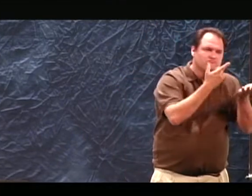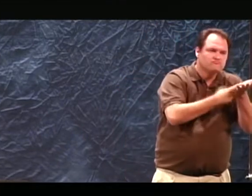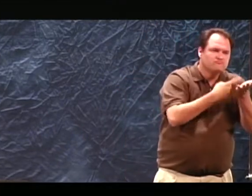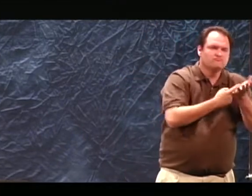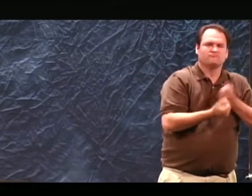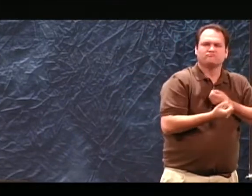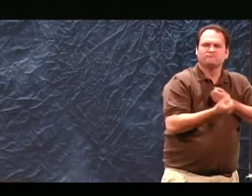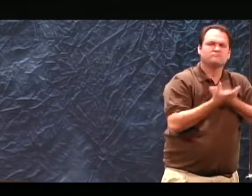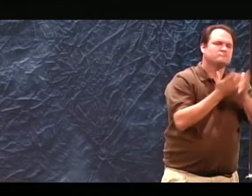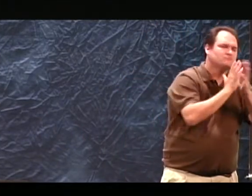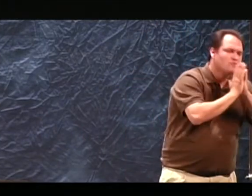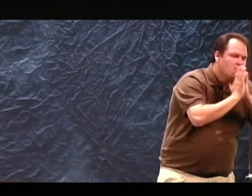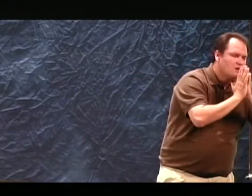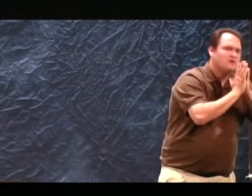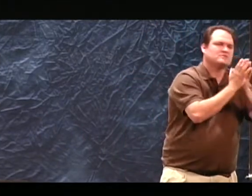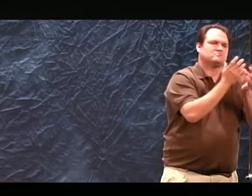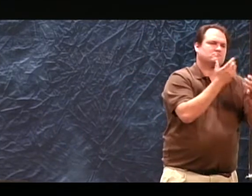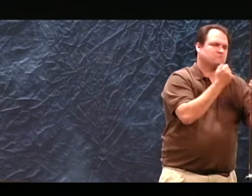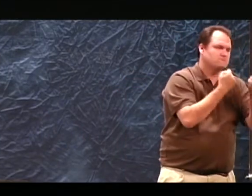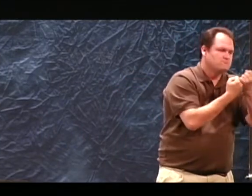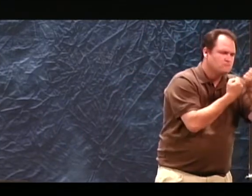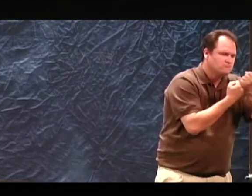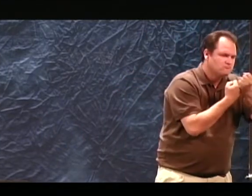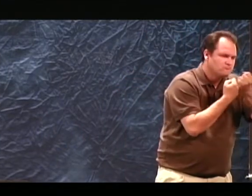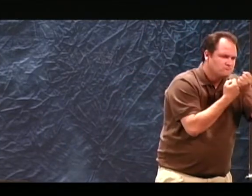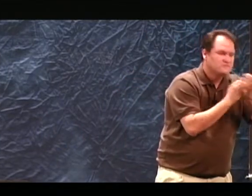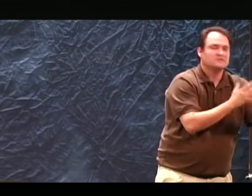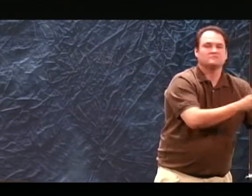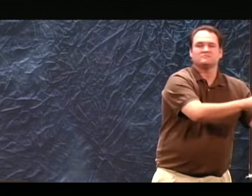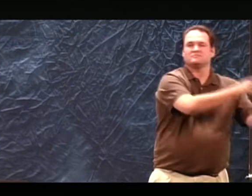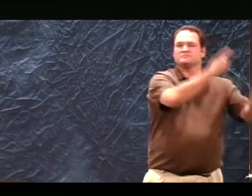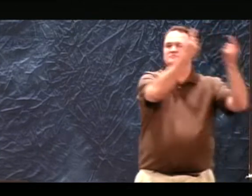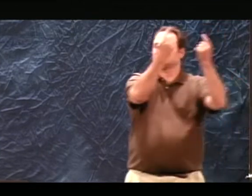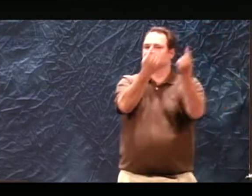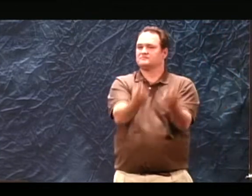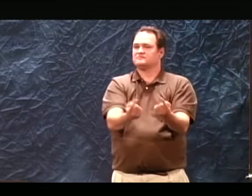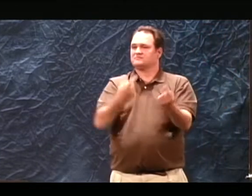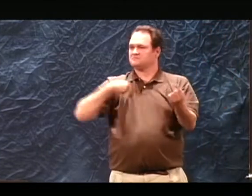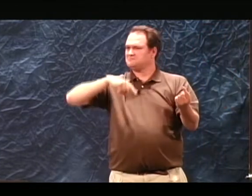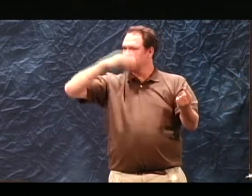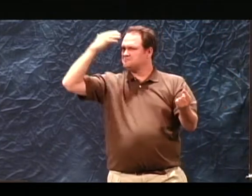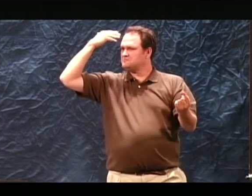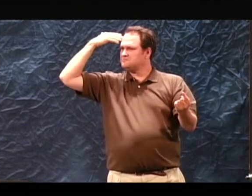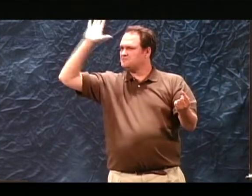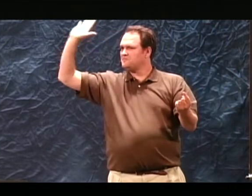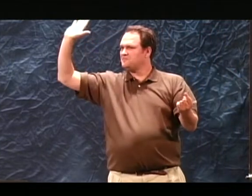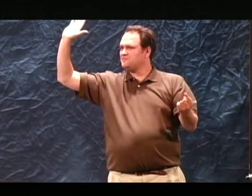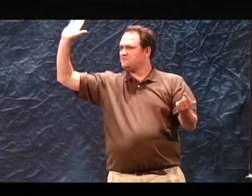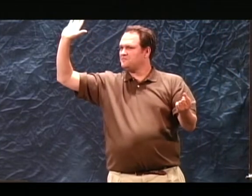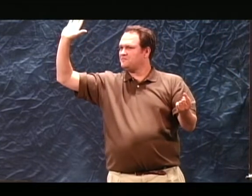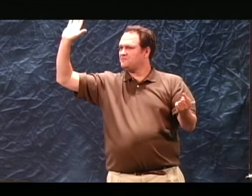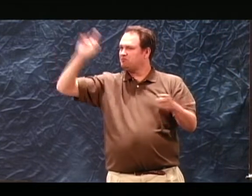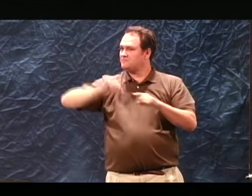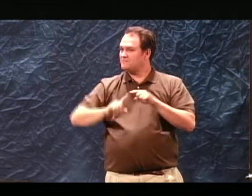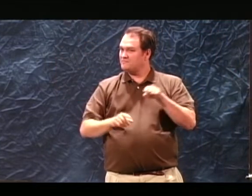of bringing food to those in need or or supporting those who are grieving again